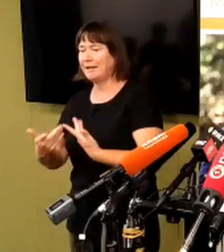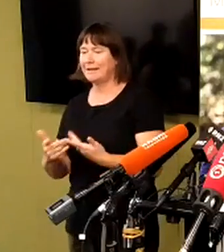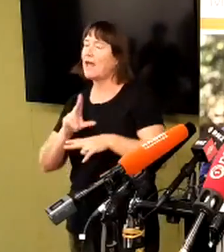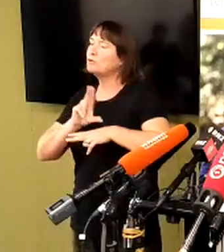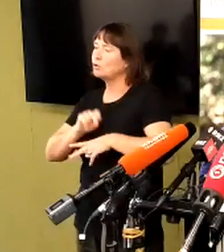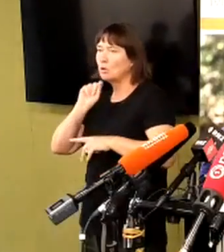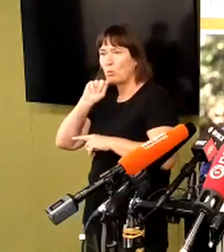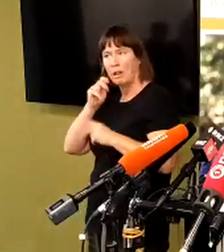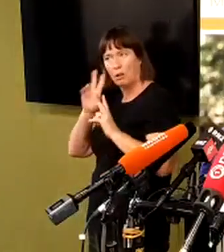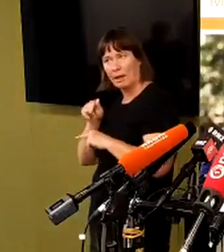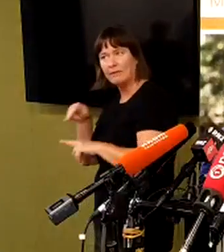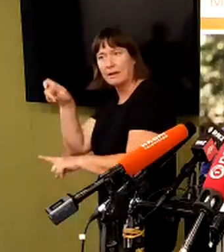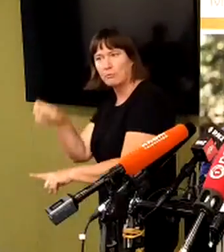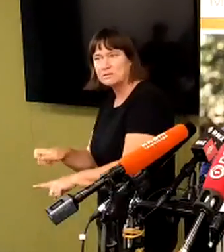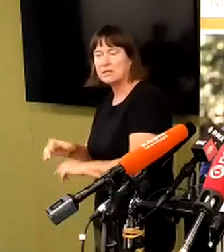now.